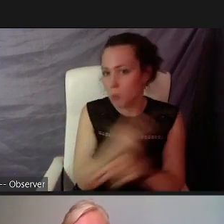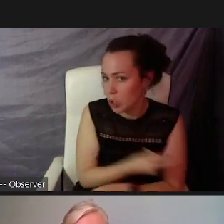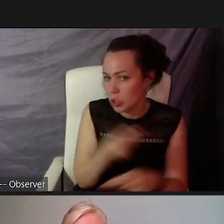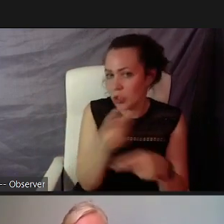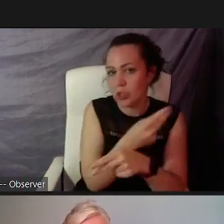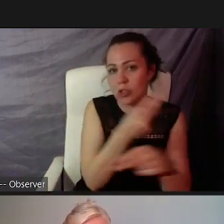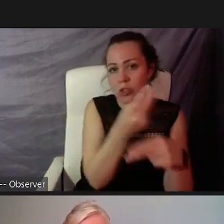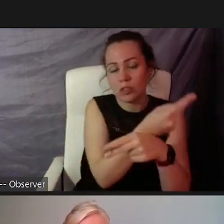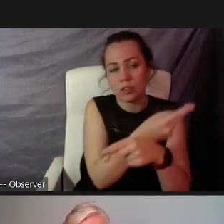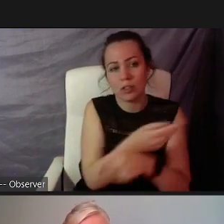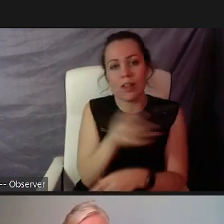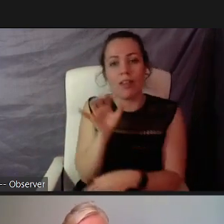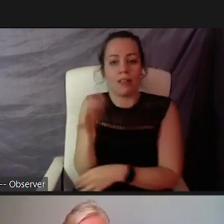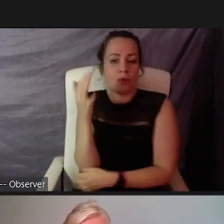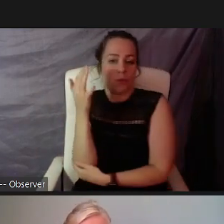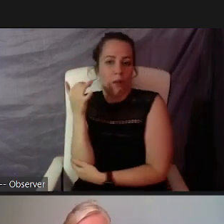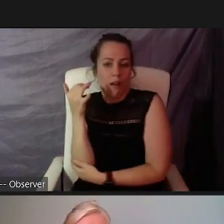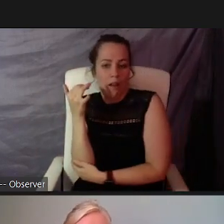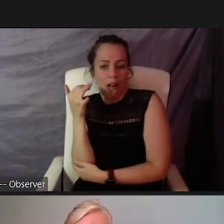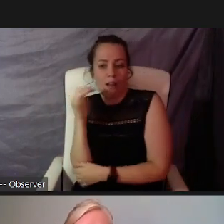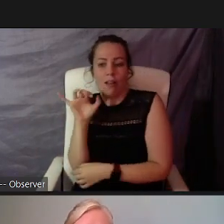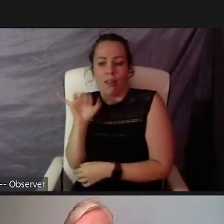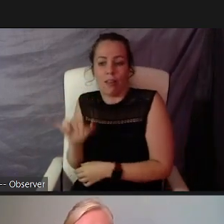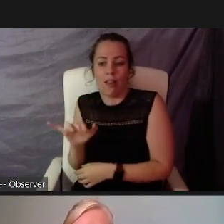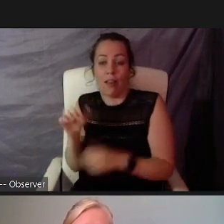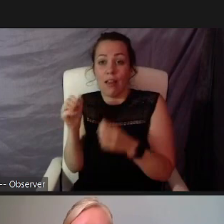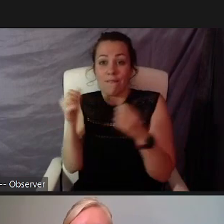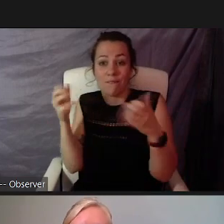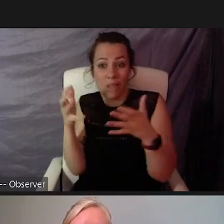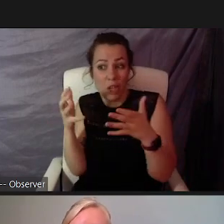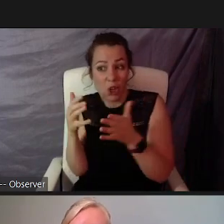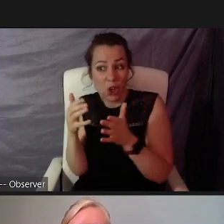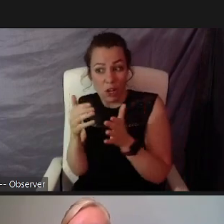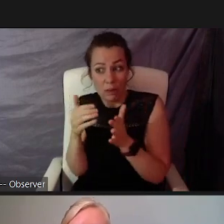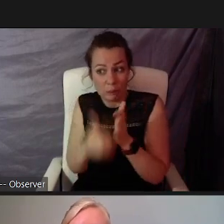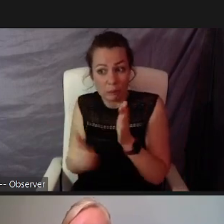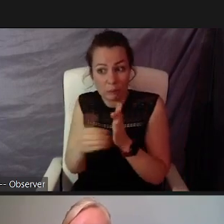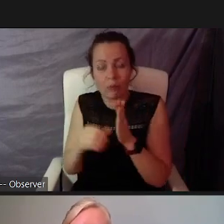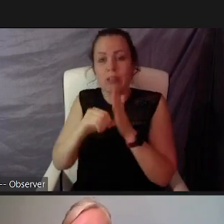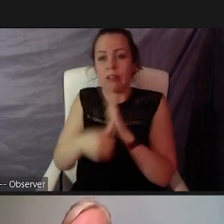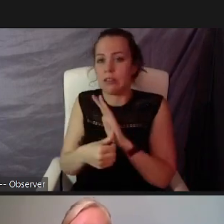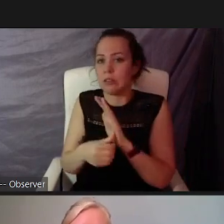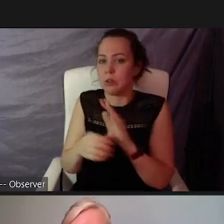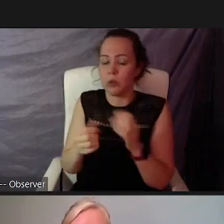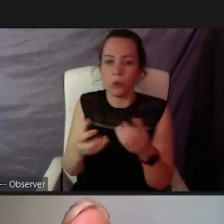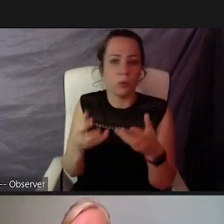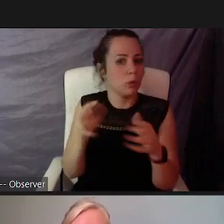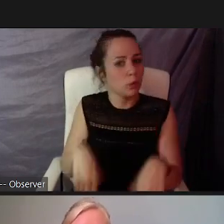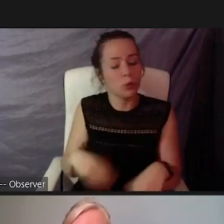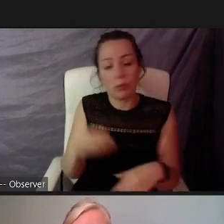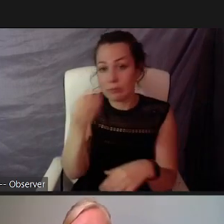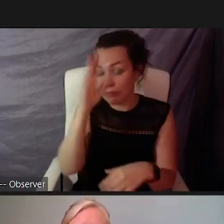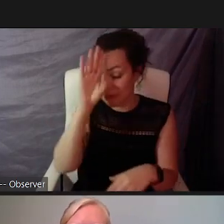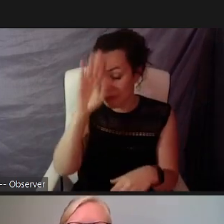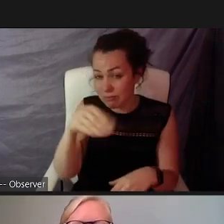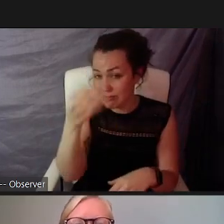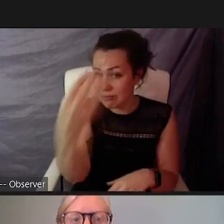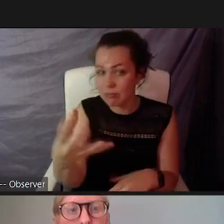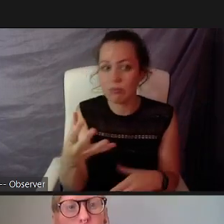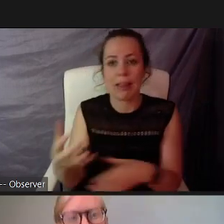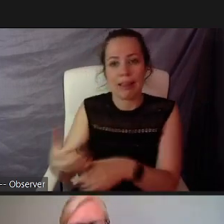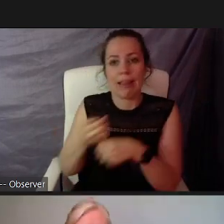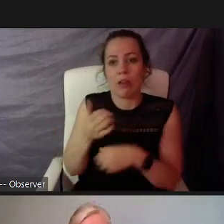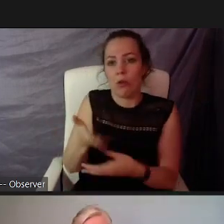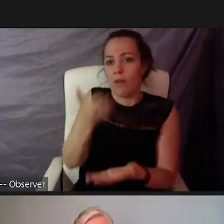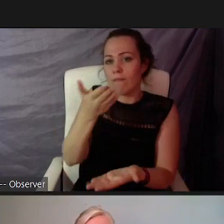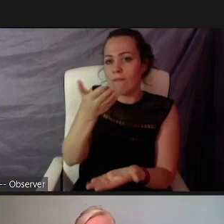in the COVID-19 response is to get facts. So facts minimize fear. And these